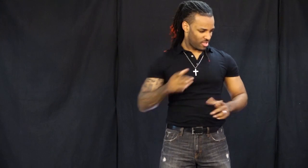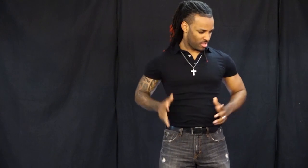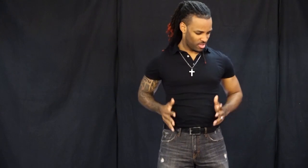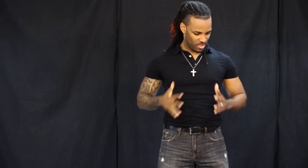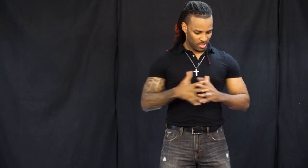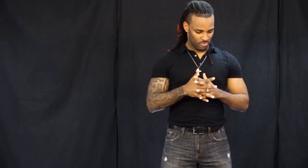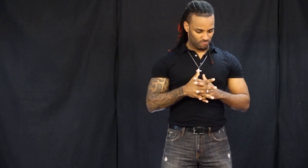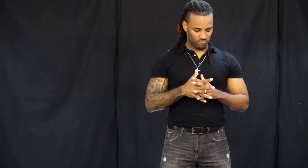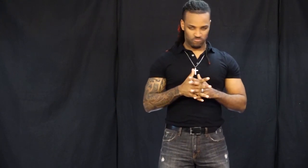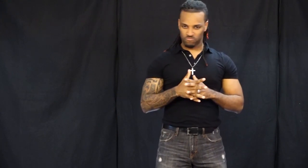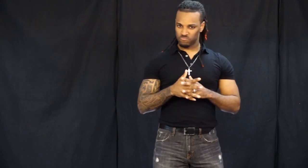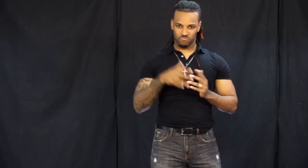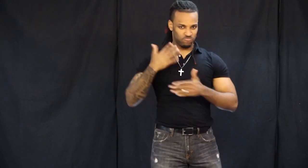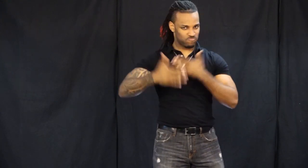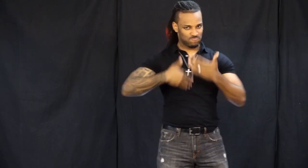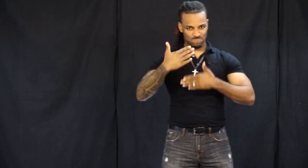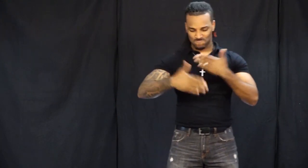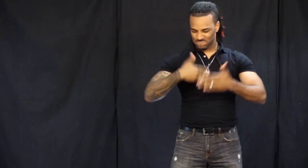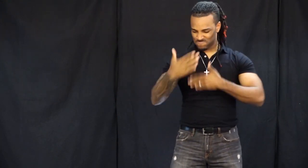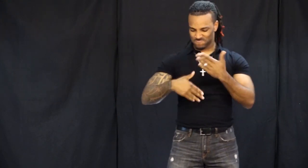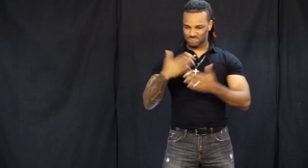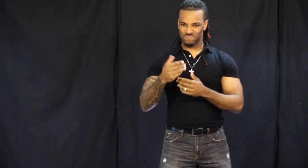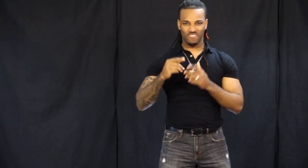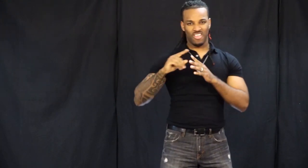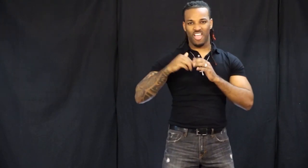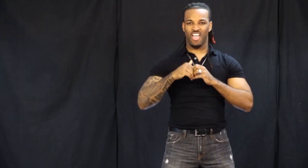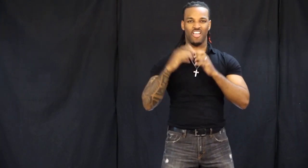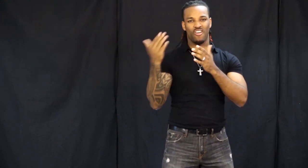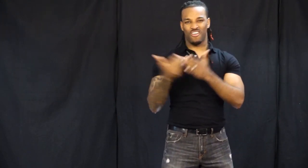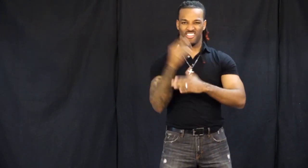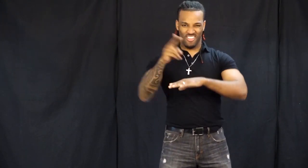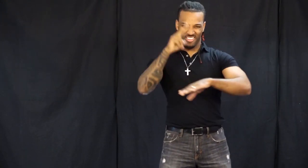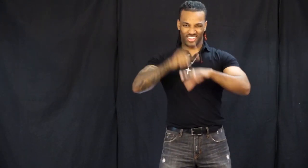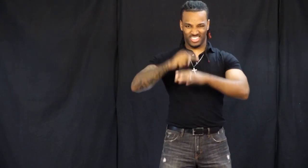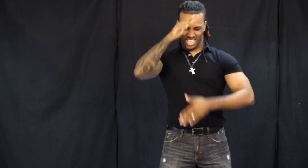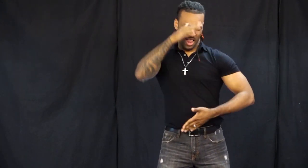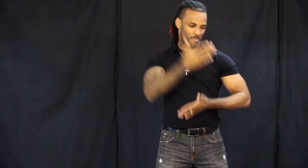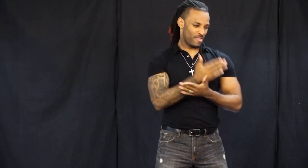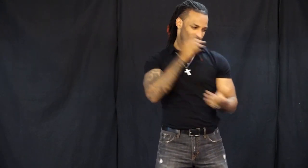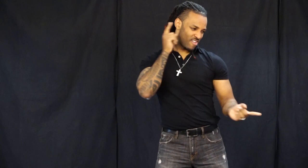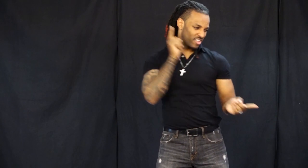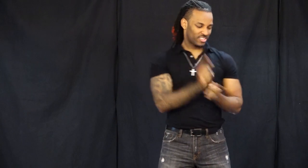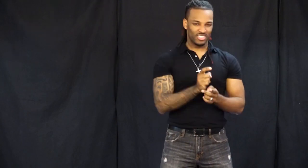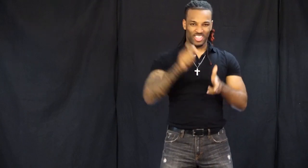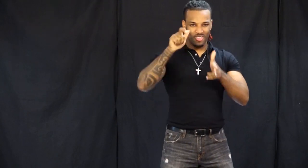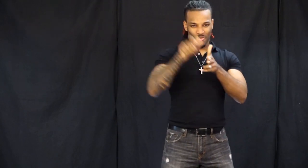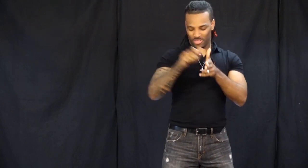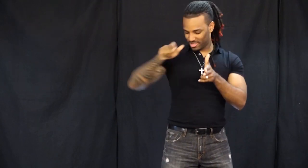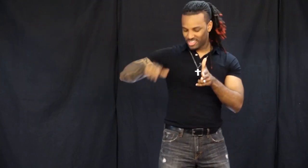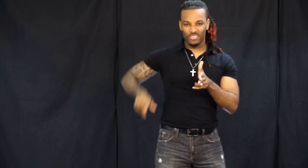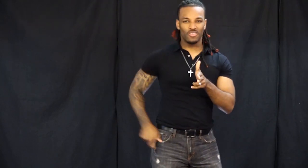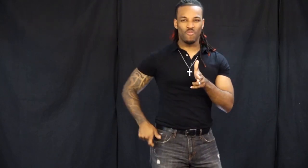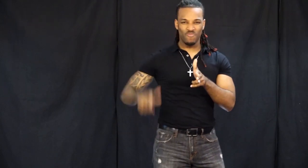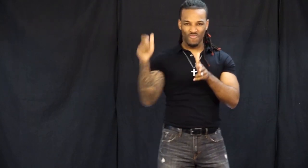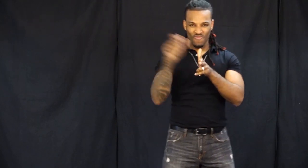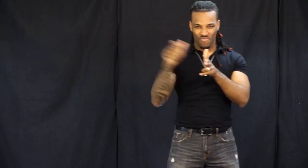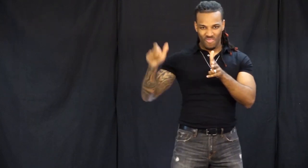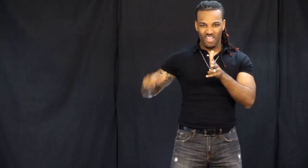Eliza is expecting. We gotta go, gotta get the job done. Gotta start a new nation, gotta meet my son. Take the bullets out your gun, the bullets out your